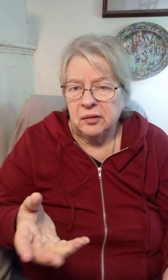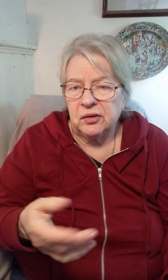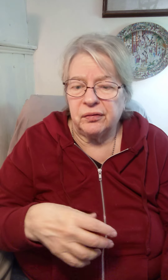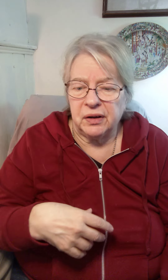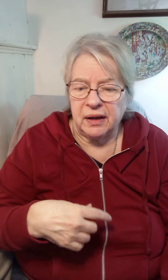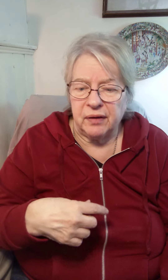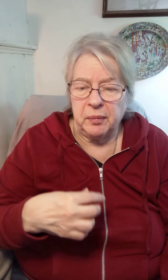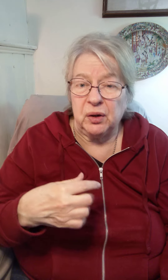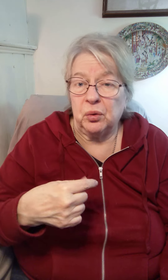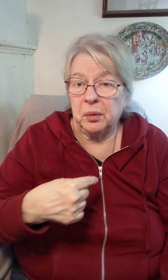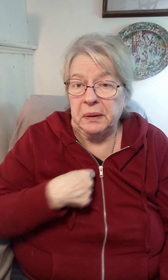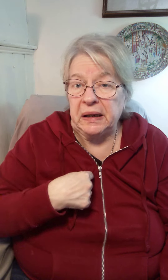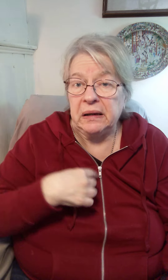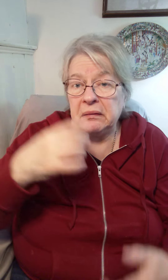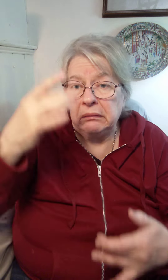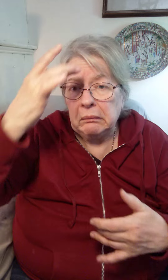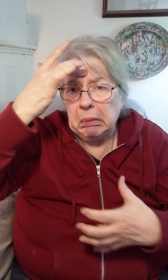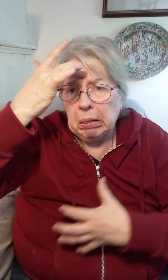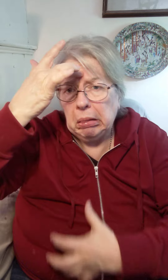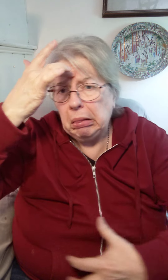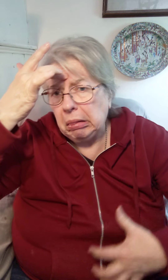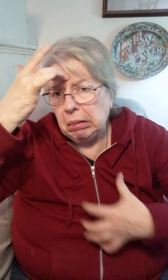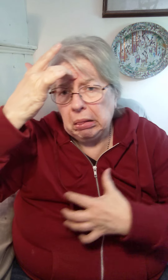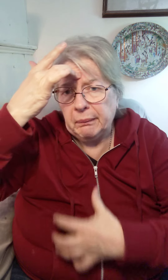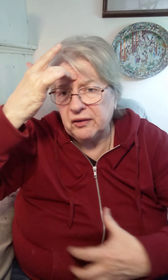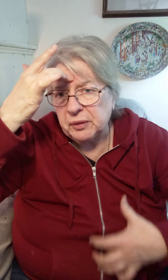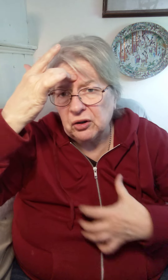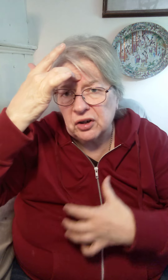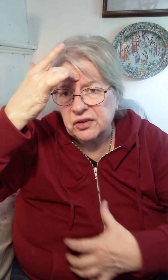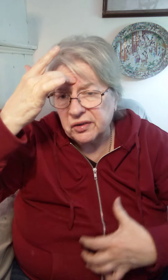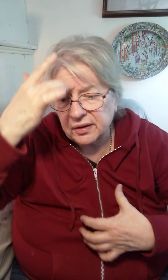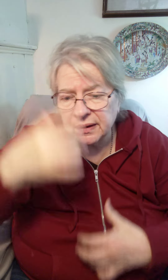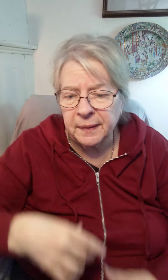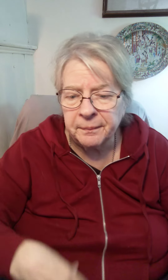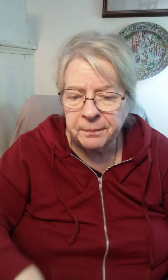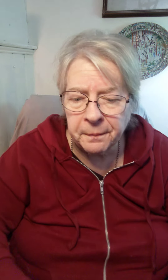Just feel like vomiting, or me. Ooh, makes me nauseous.